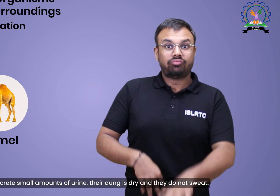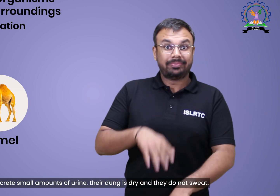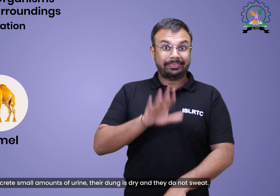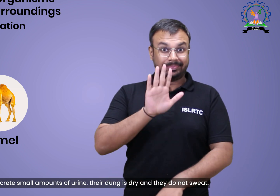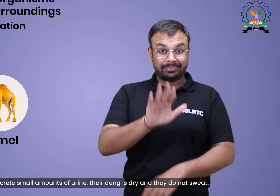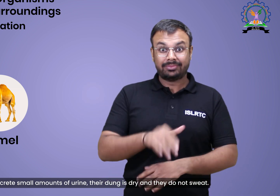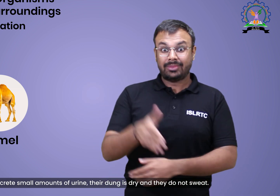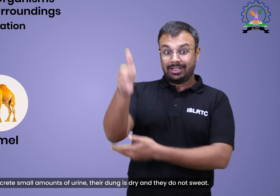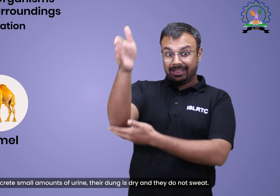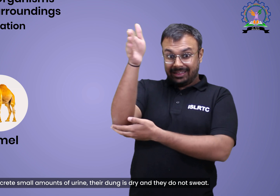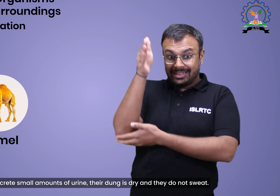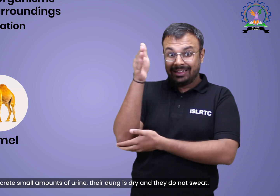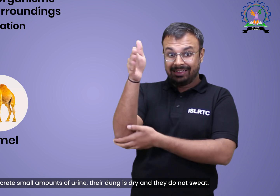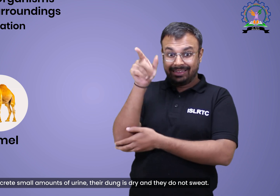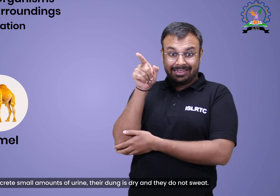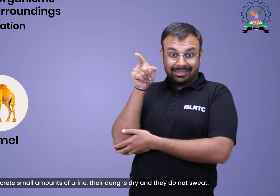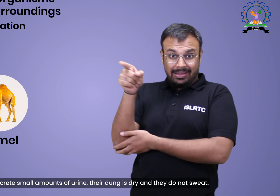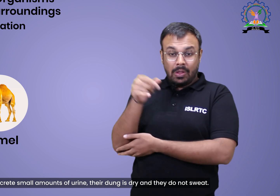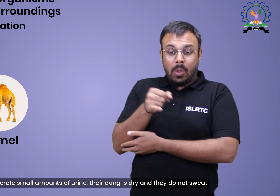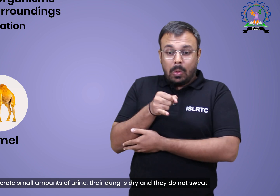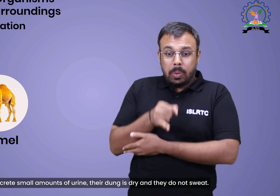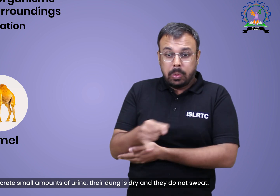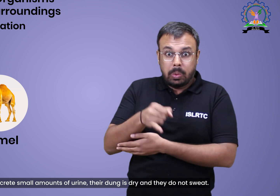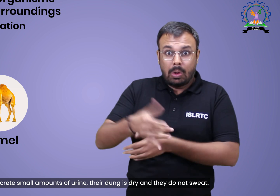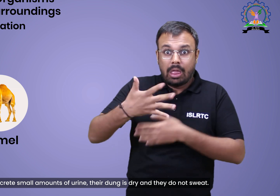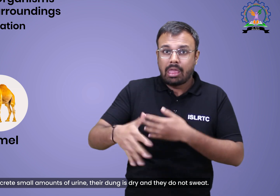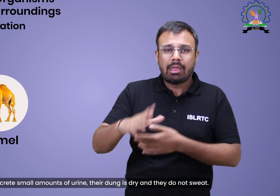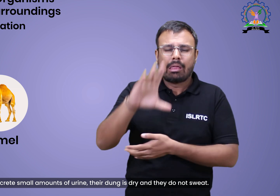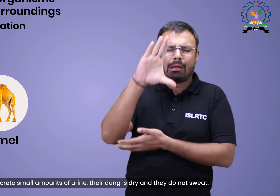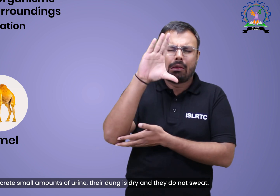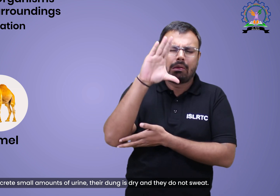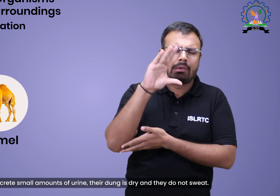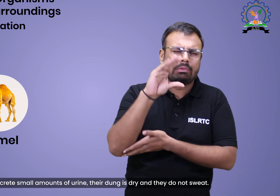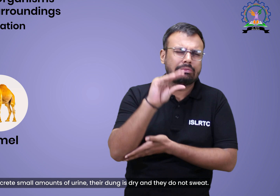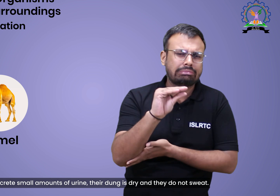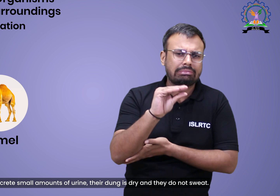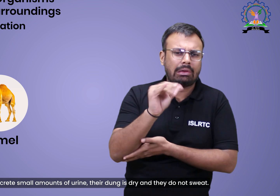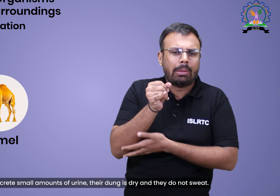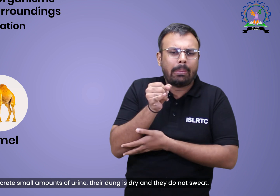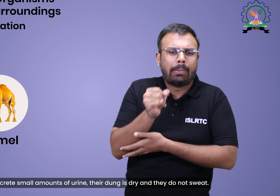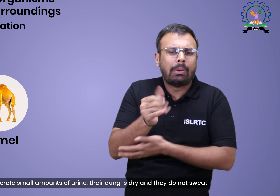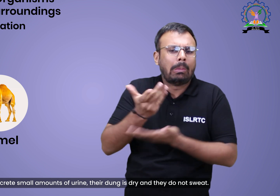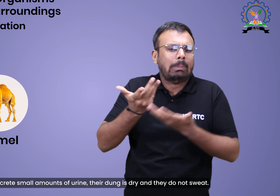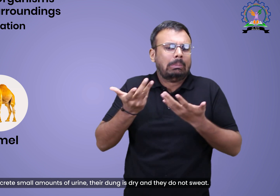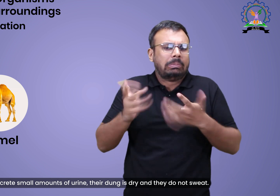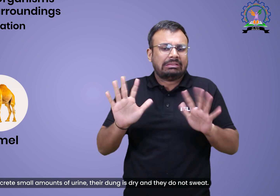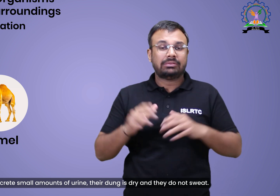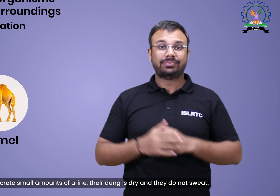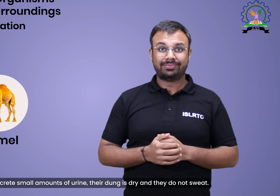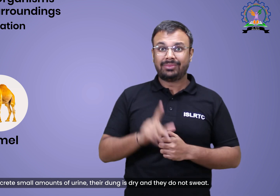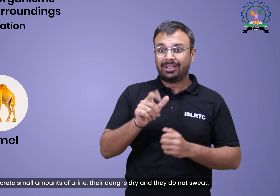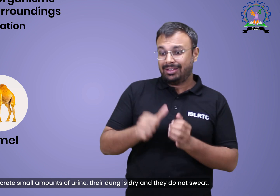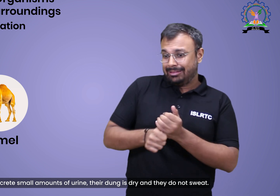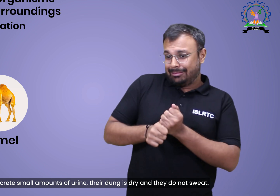They excrete small amounts of urine, their dung is dry and they do not sweat.